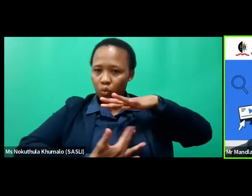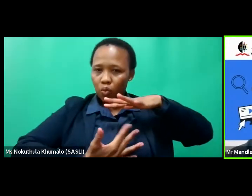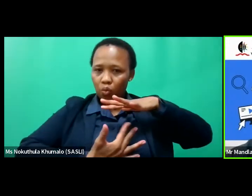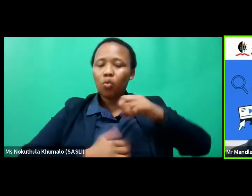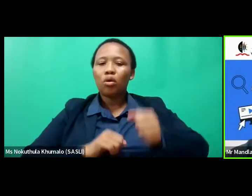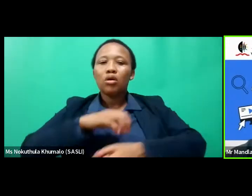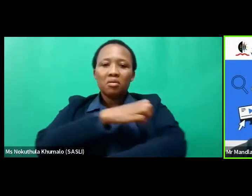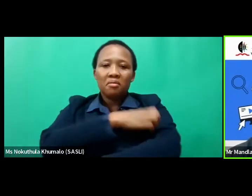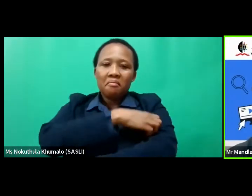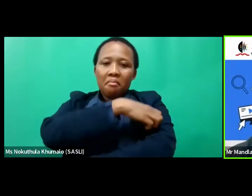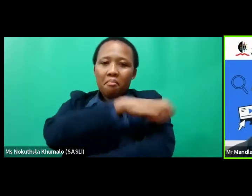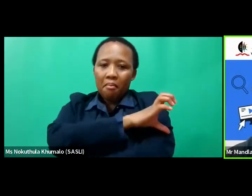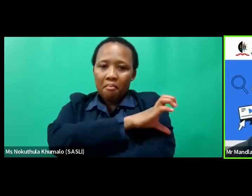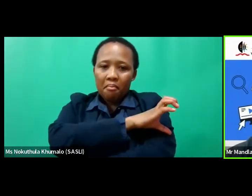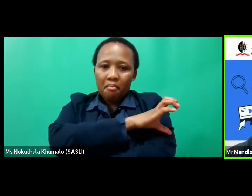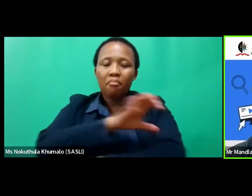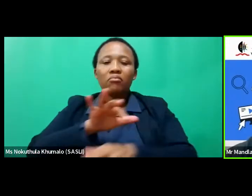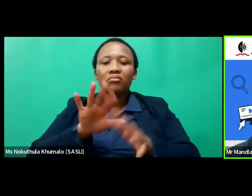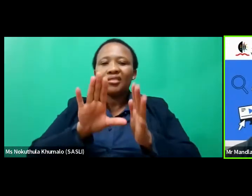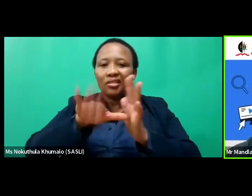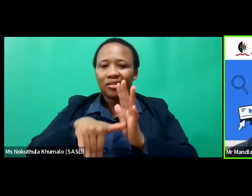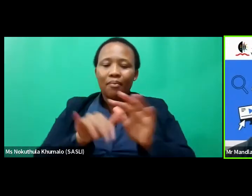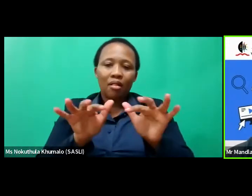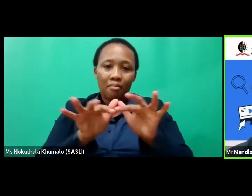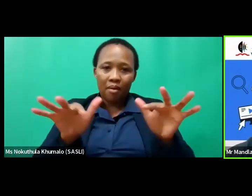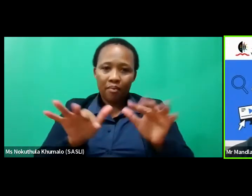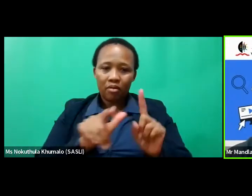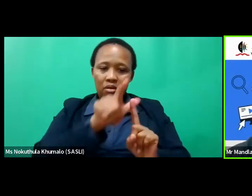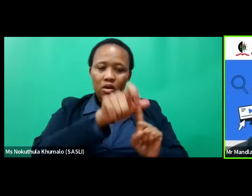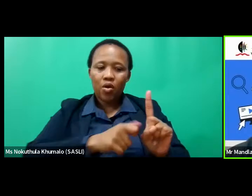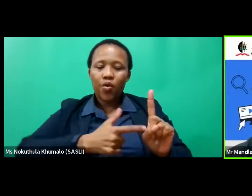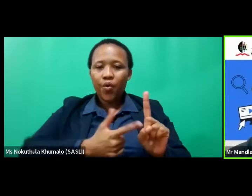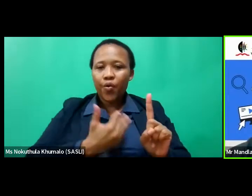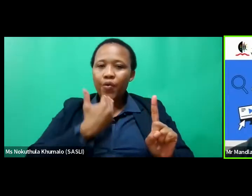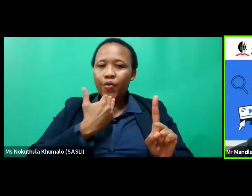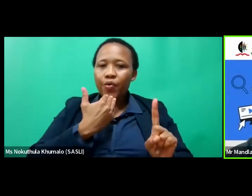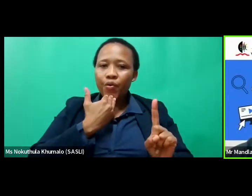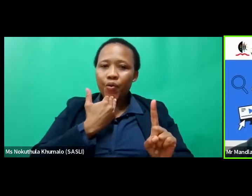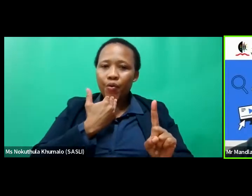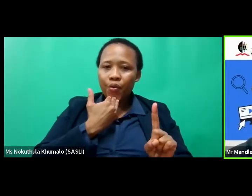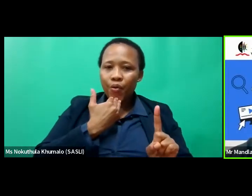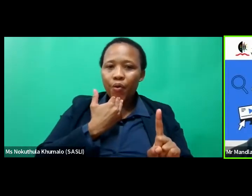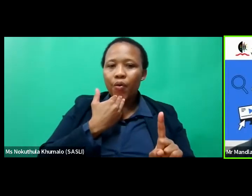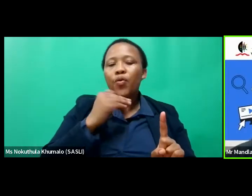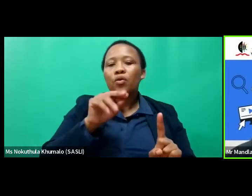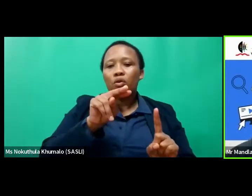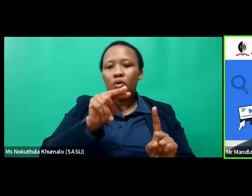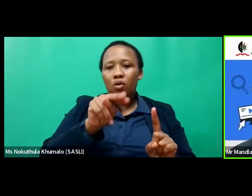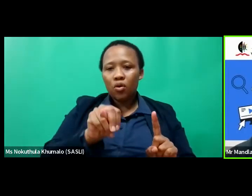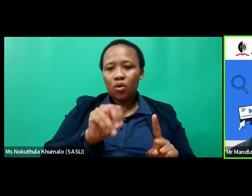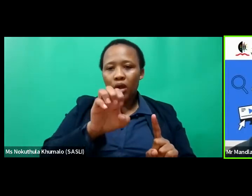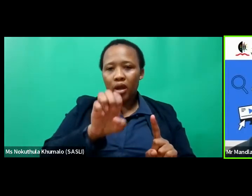disabilities. Mr. Neville Balakrishna, over to you, sir.